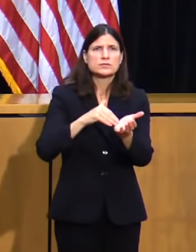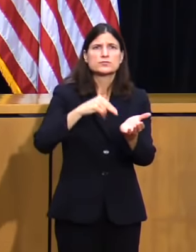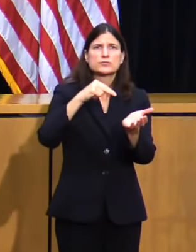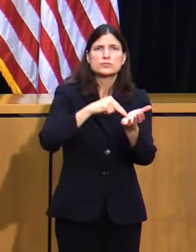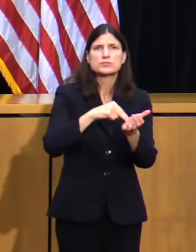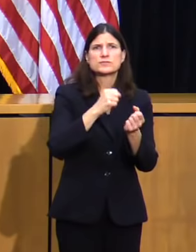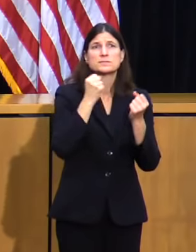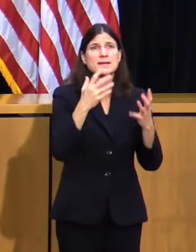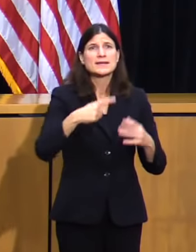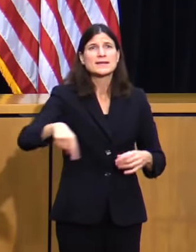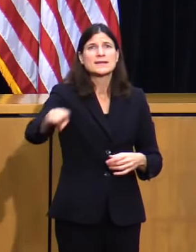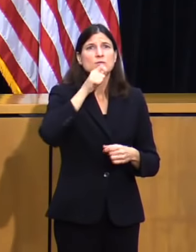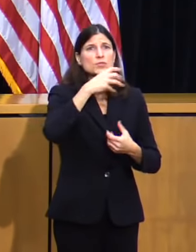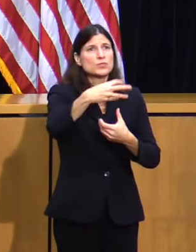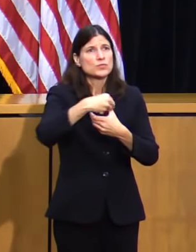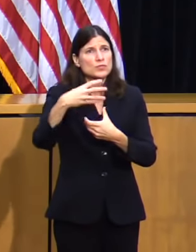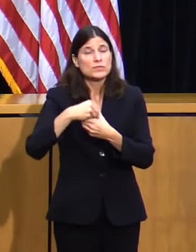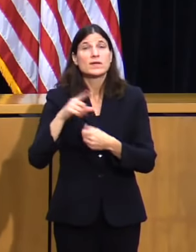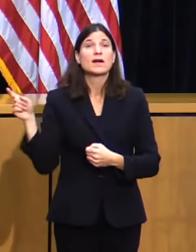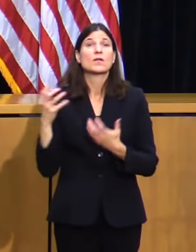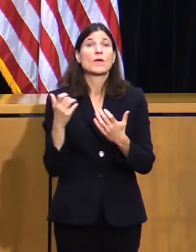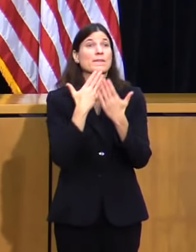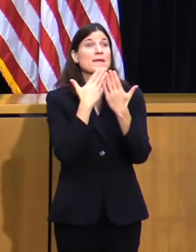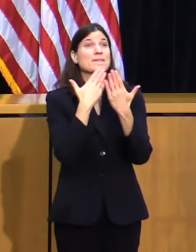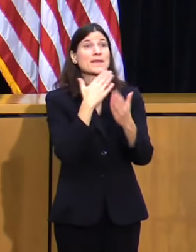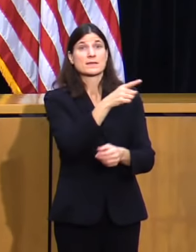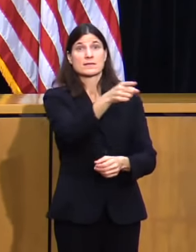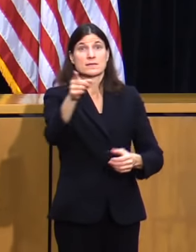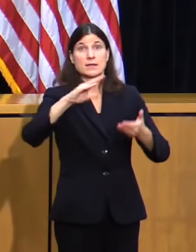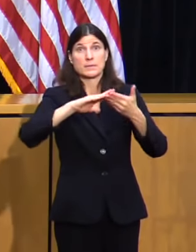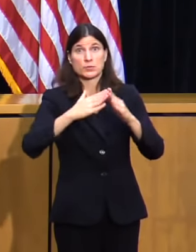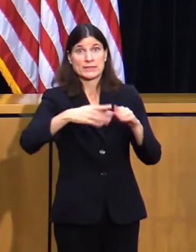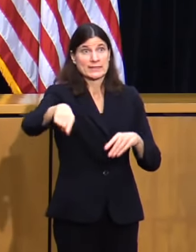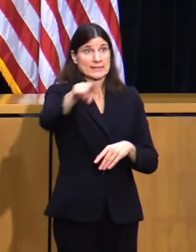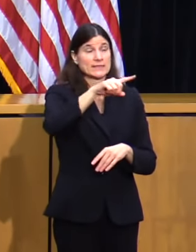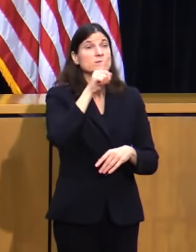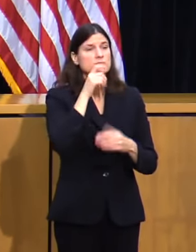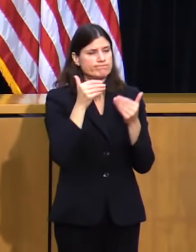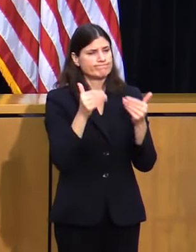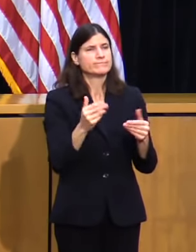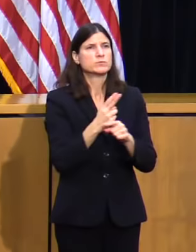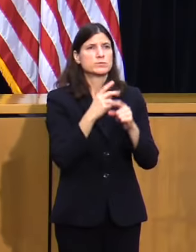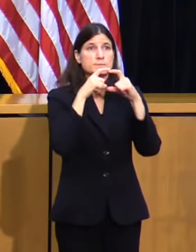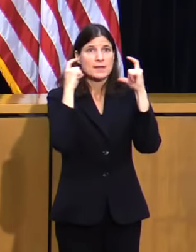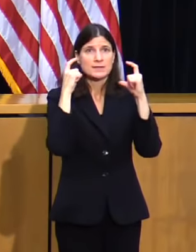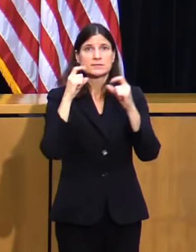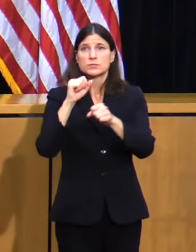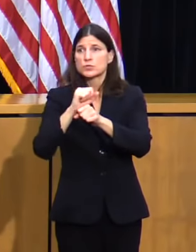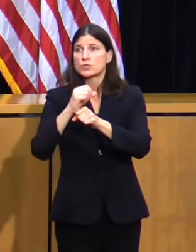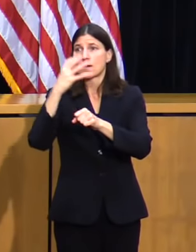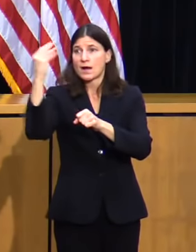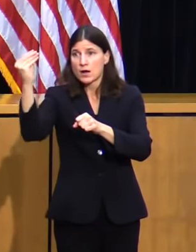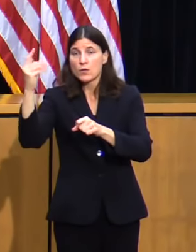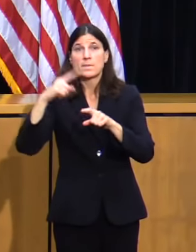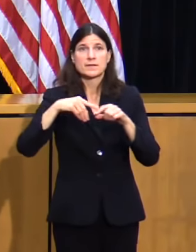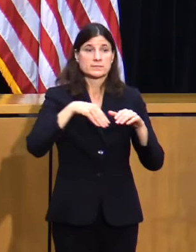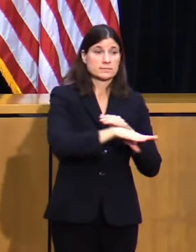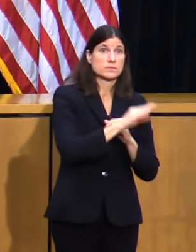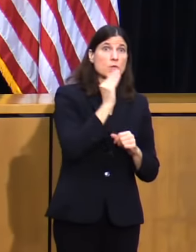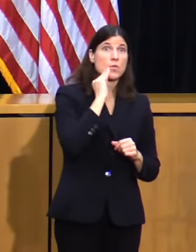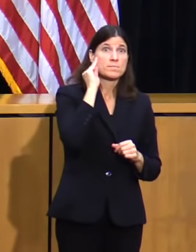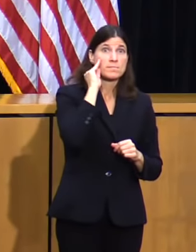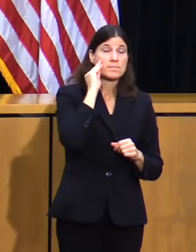they are with their immediate family, that are minimizing any social gatherings, that are keeping the social distancing that we know works